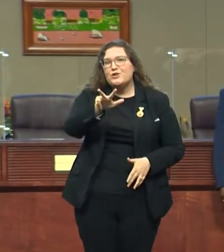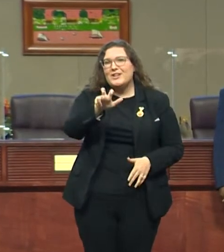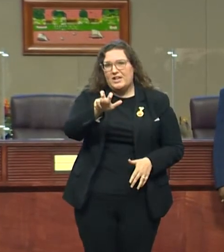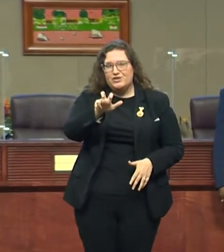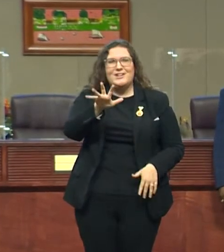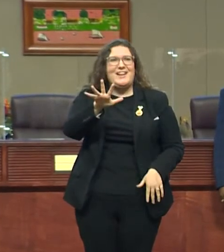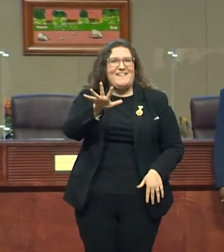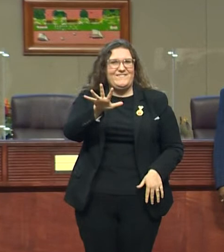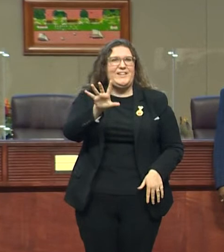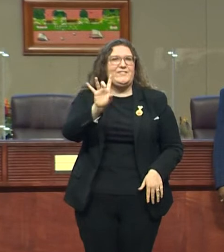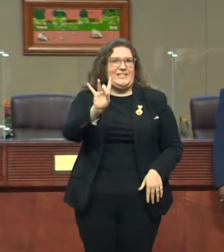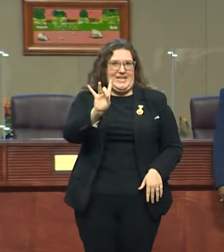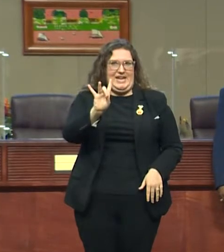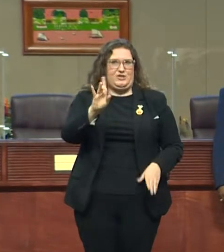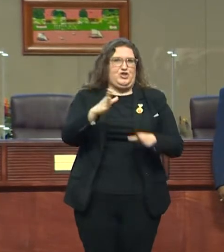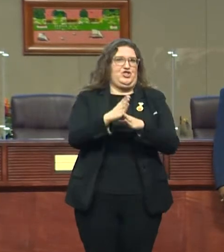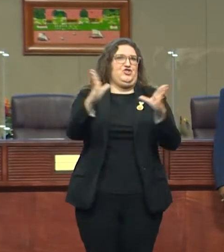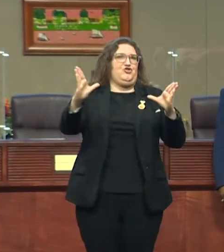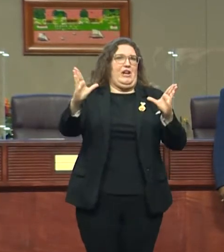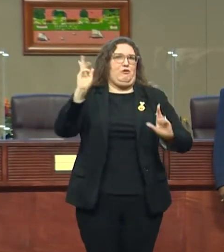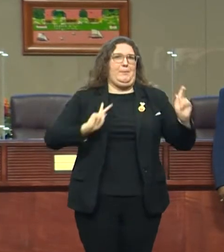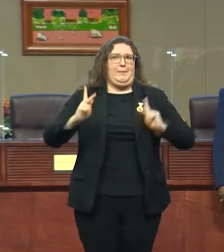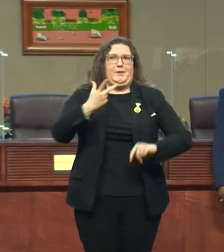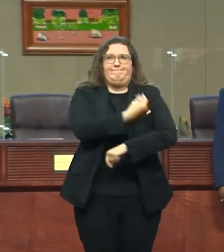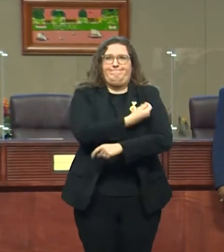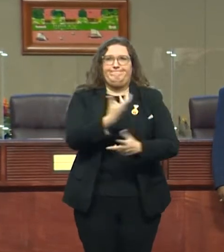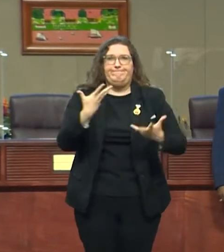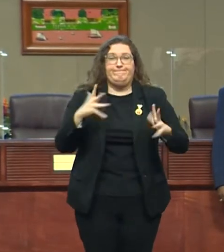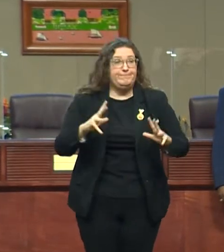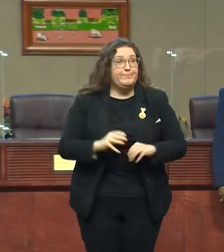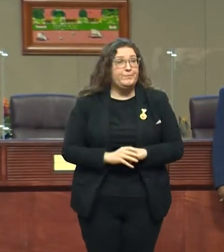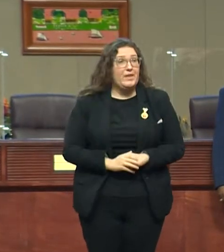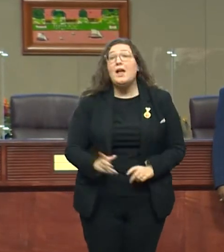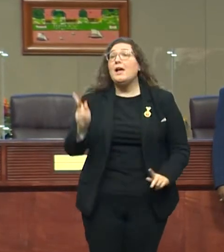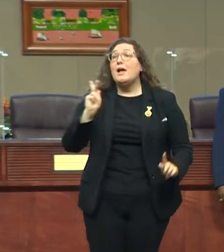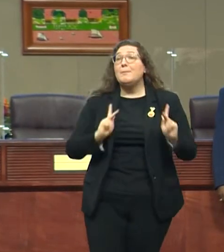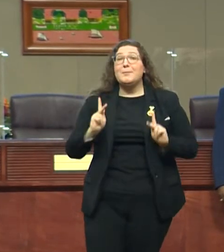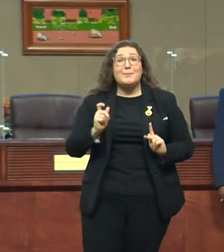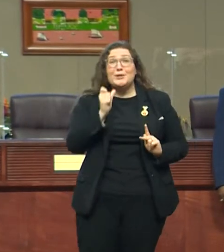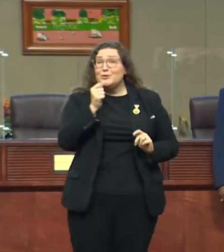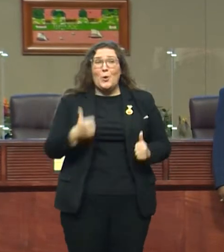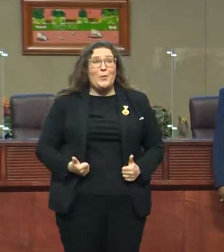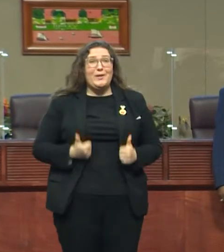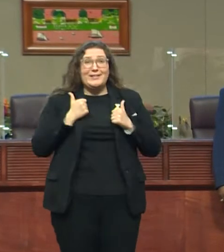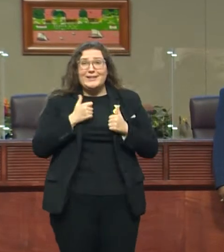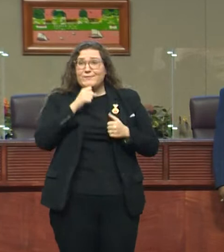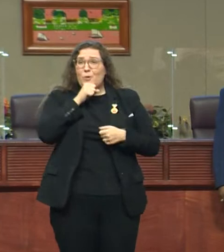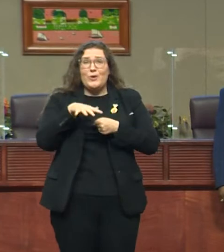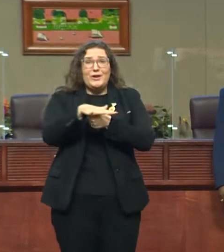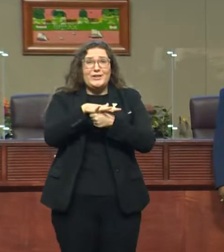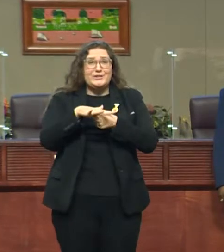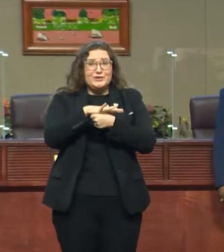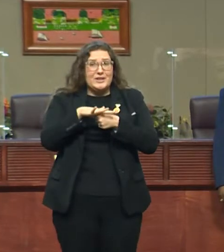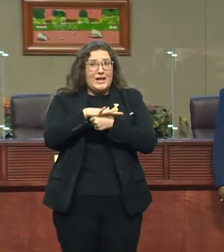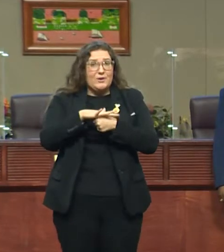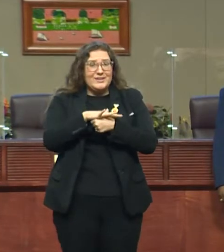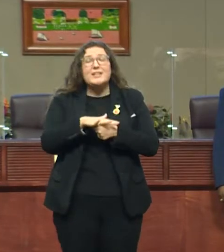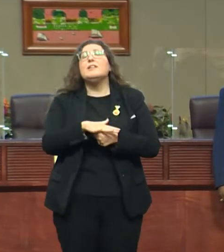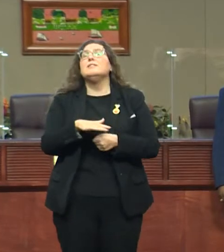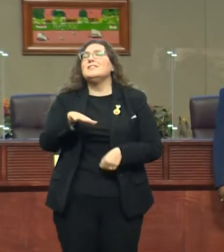148,358. The total of non-residents that have received vaccines are in our county facilities,